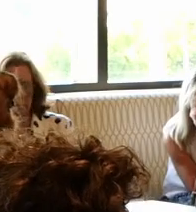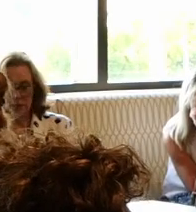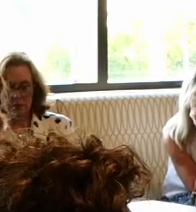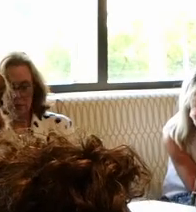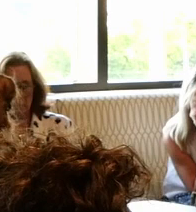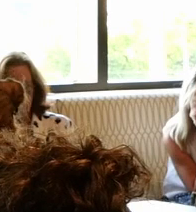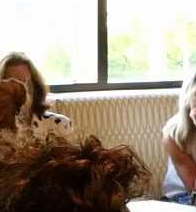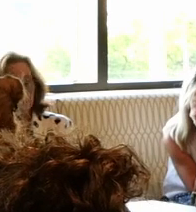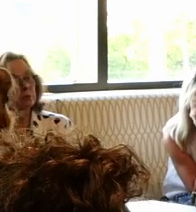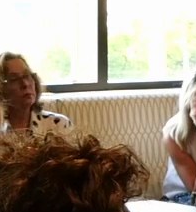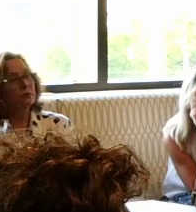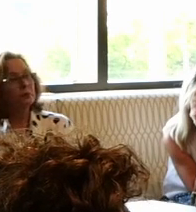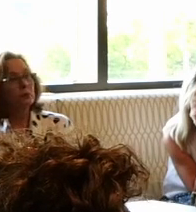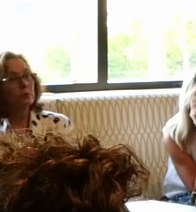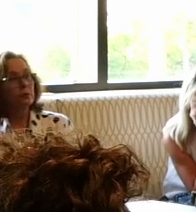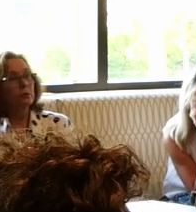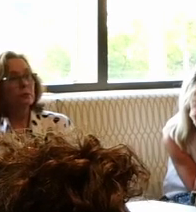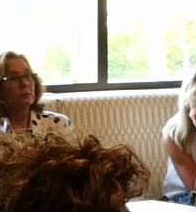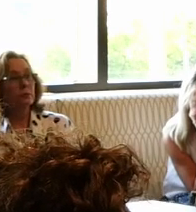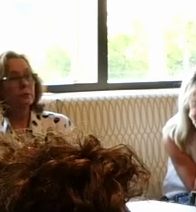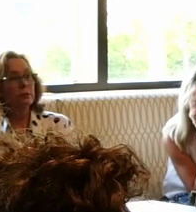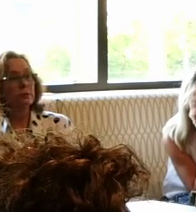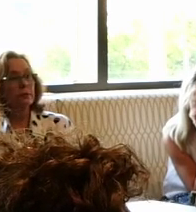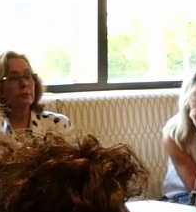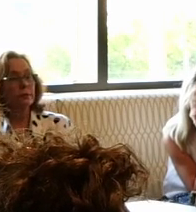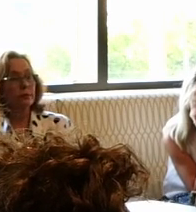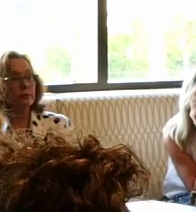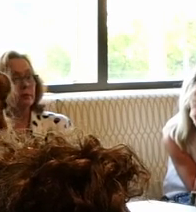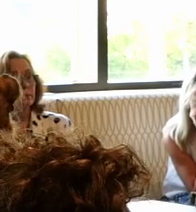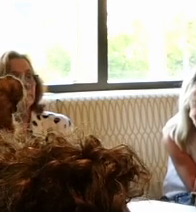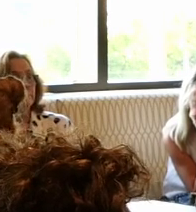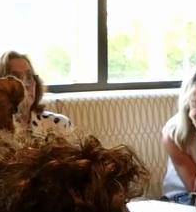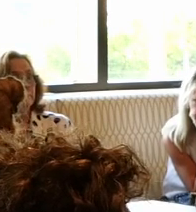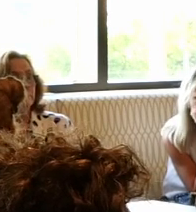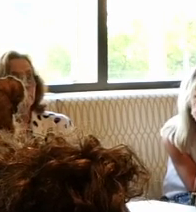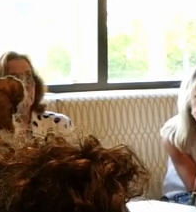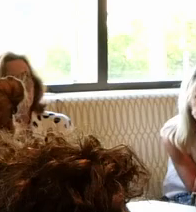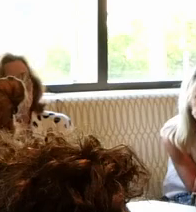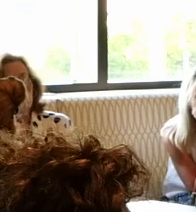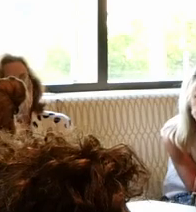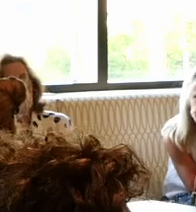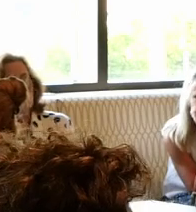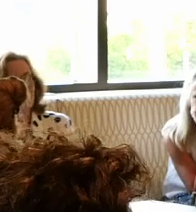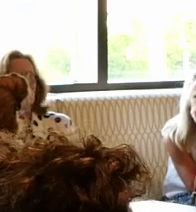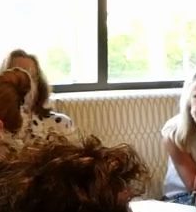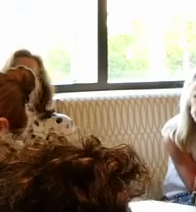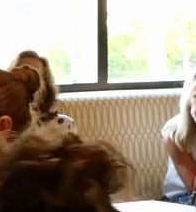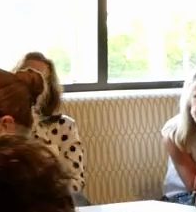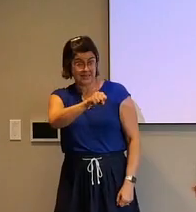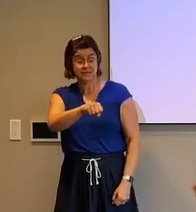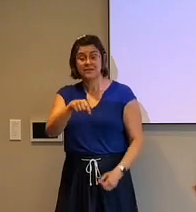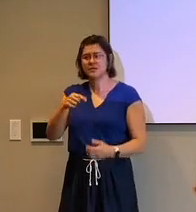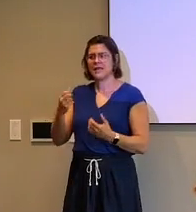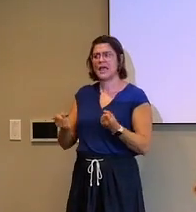thanks. Yes? Did you say you have 82 grants above to 7,200? Mm-hmm. How many people typically apply? So